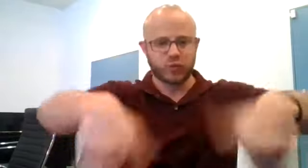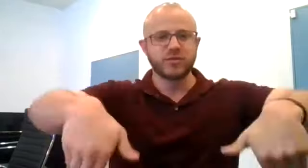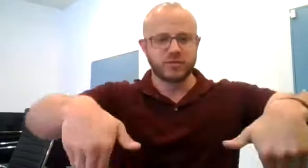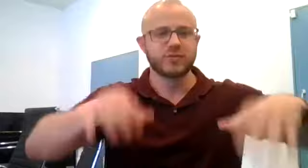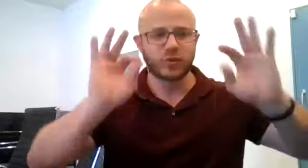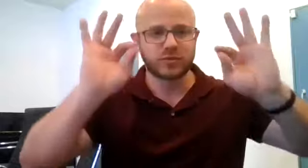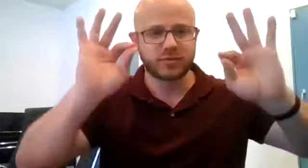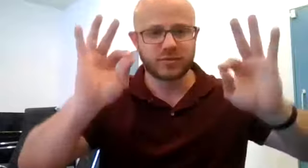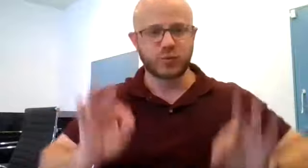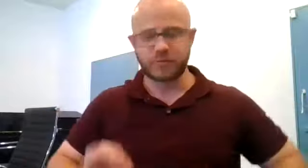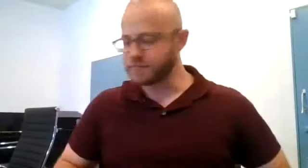They're closer.